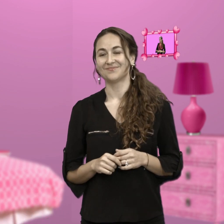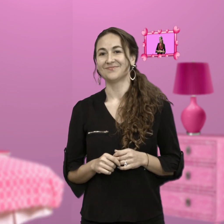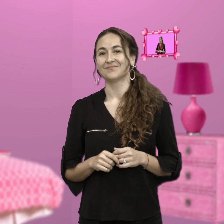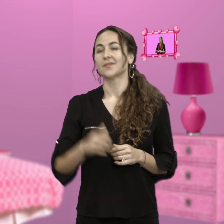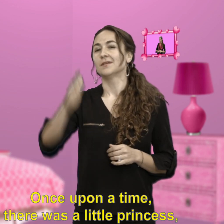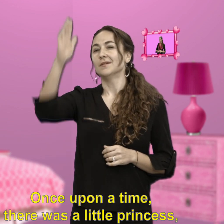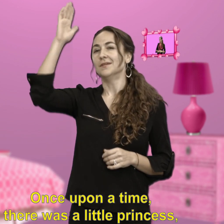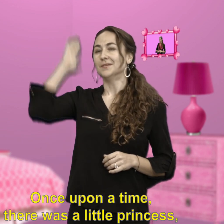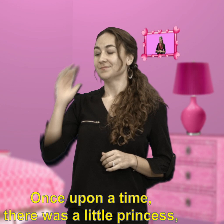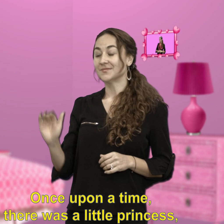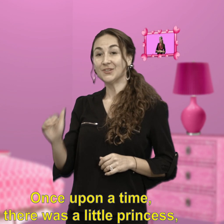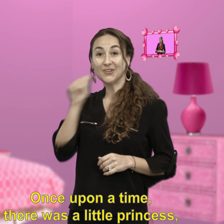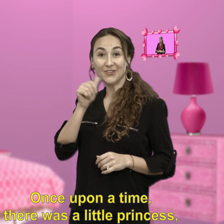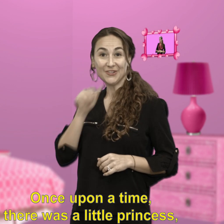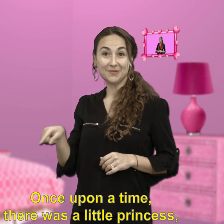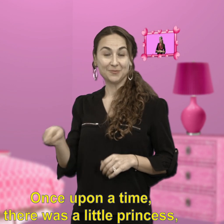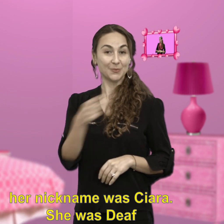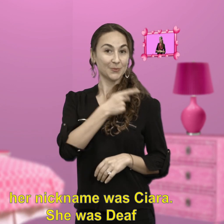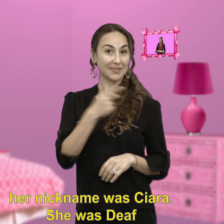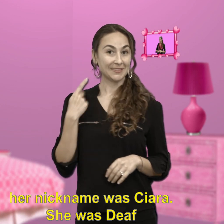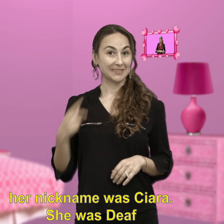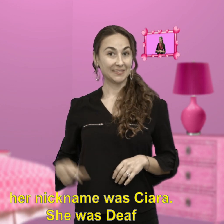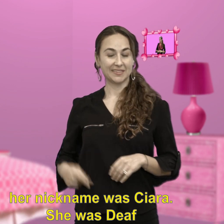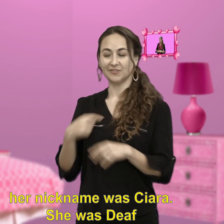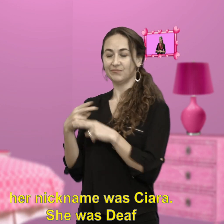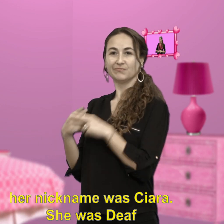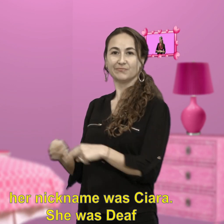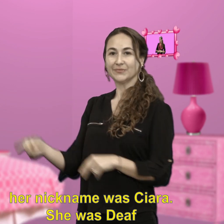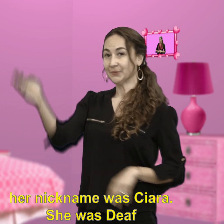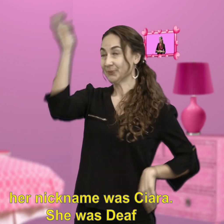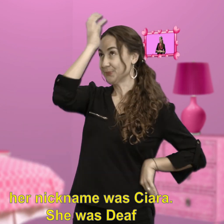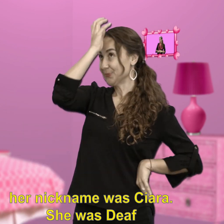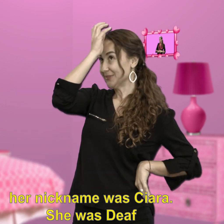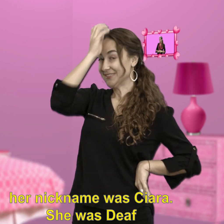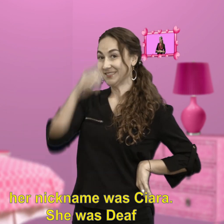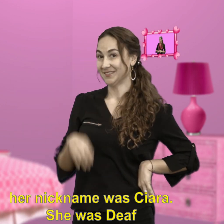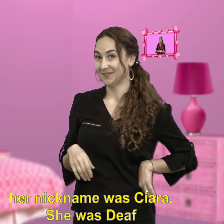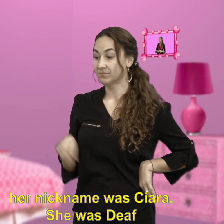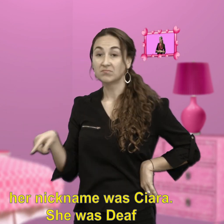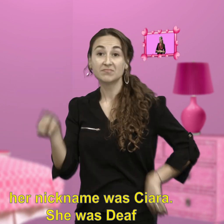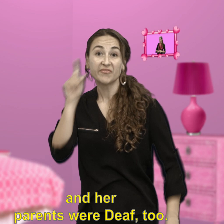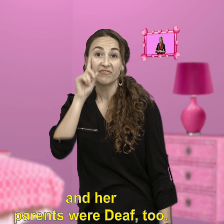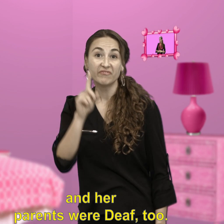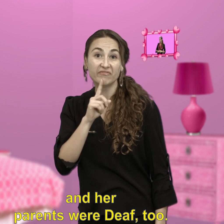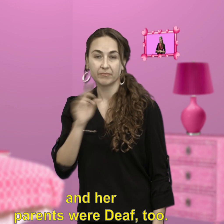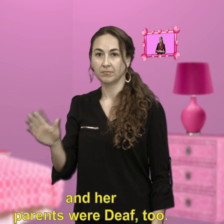Once upon a time, there was a little princess. Her nickname was Ciara. She was deaf, and her parents were deaf